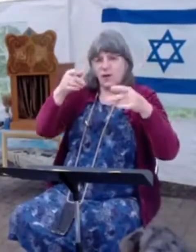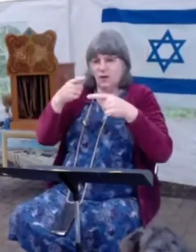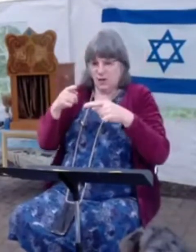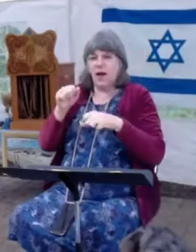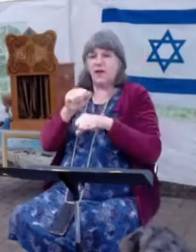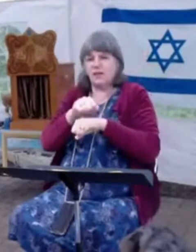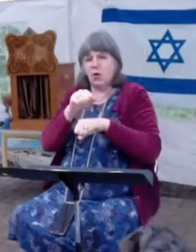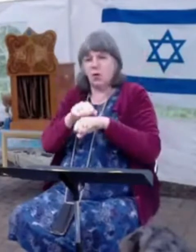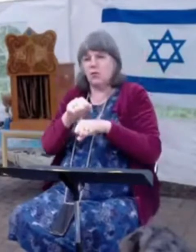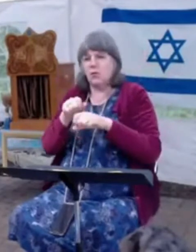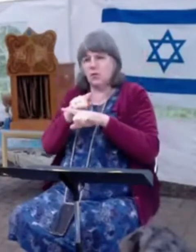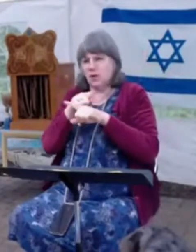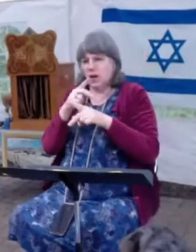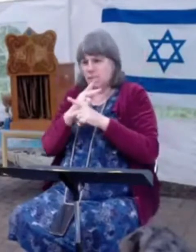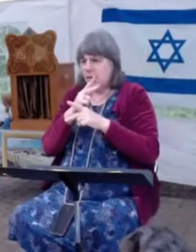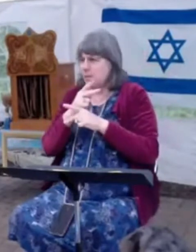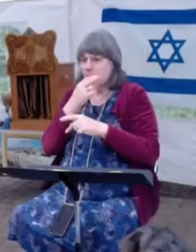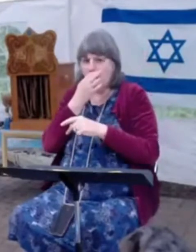What do you see?